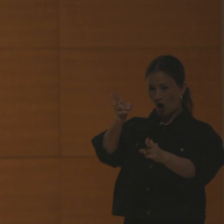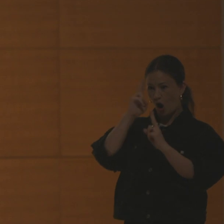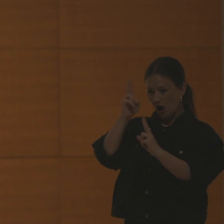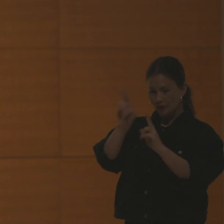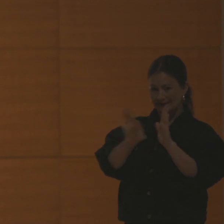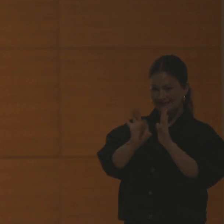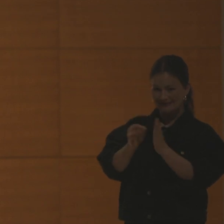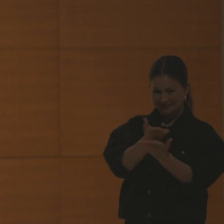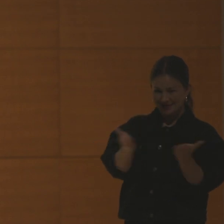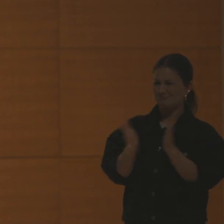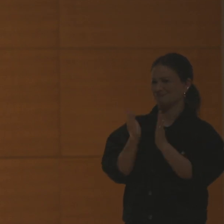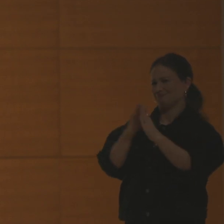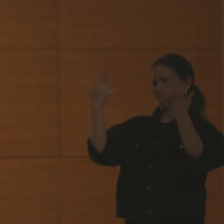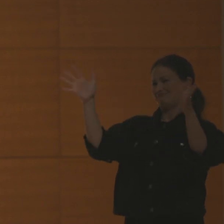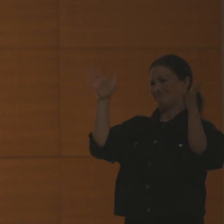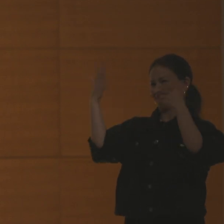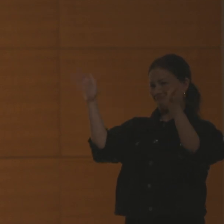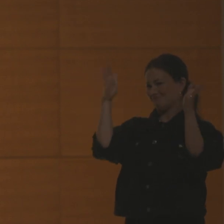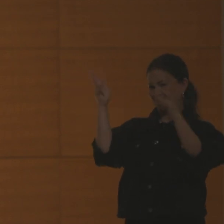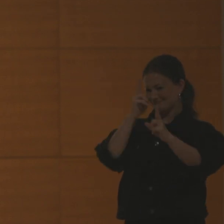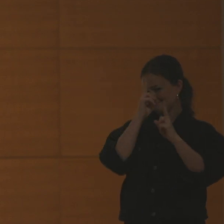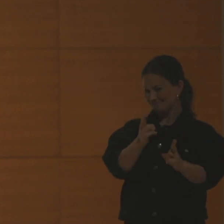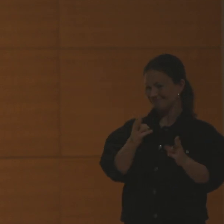round of applause.